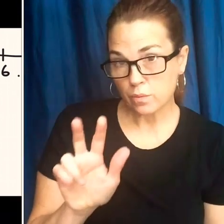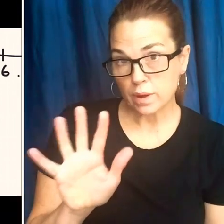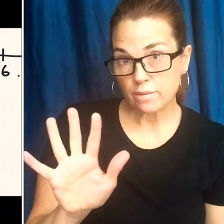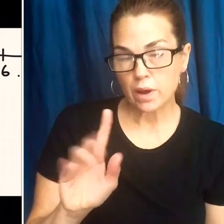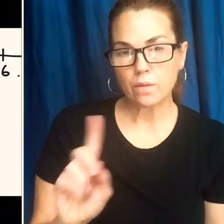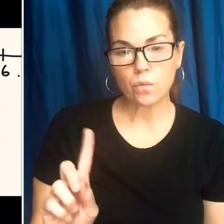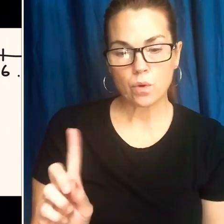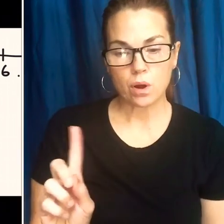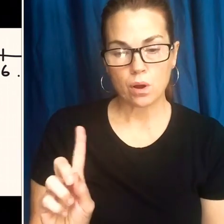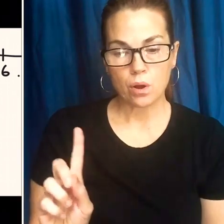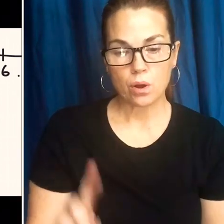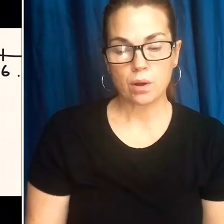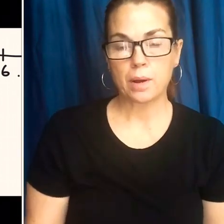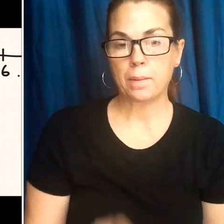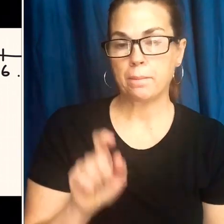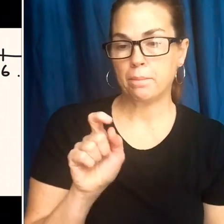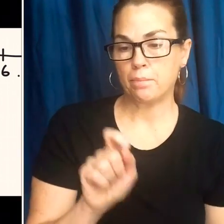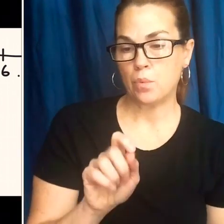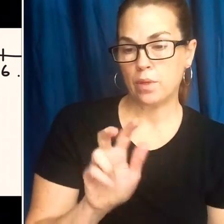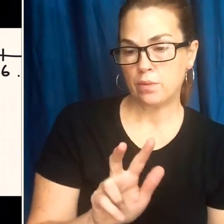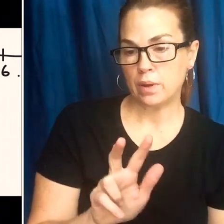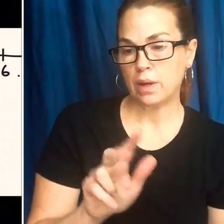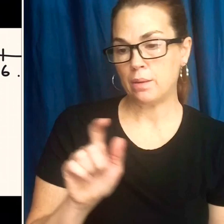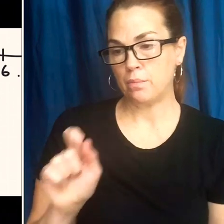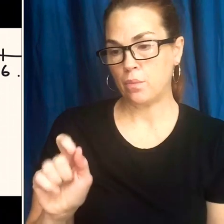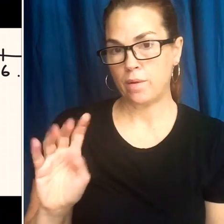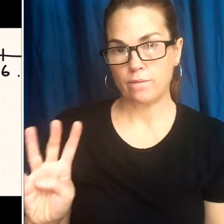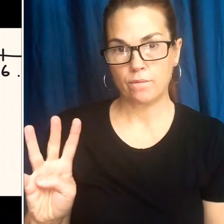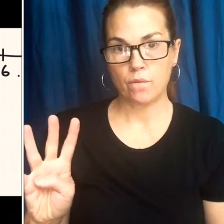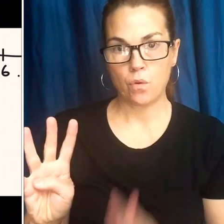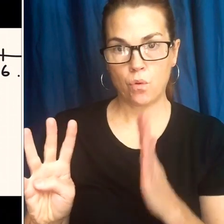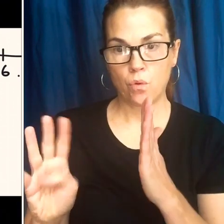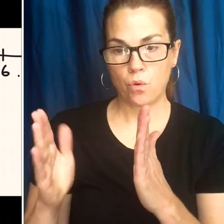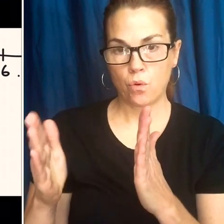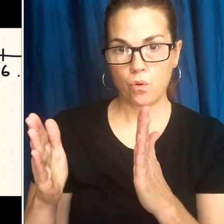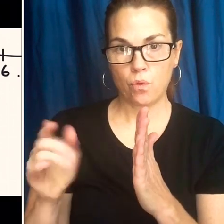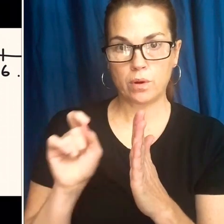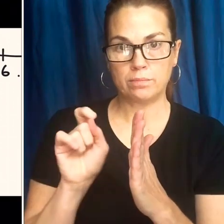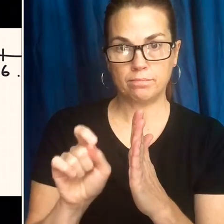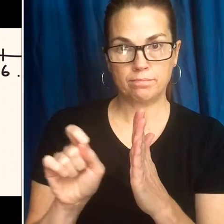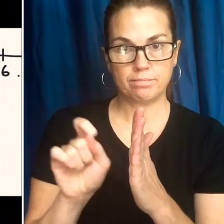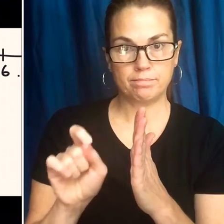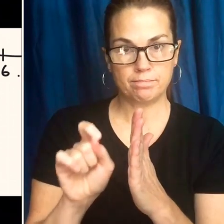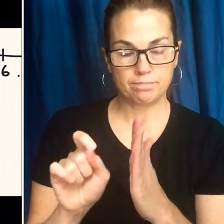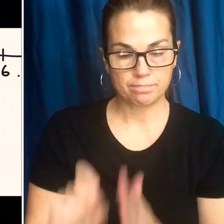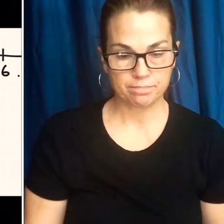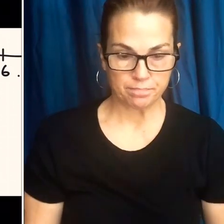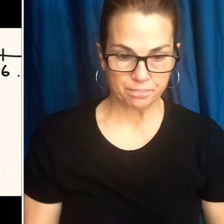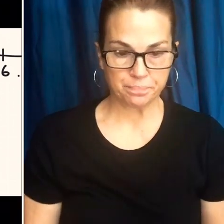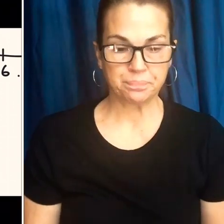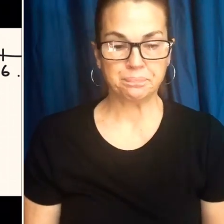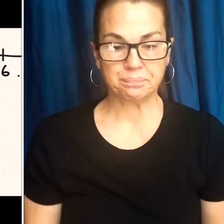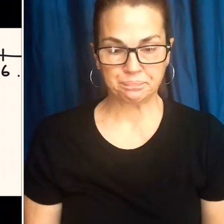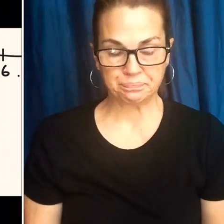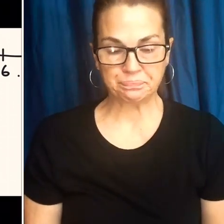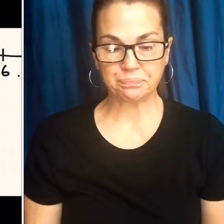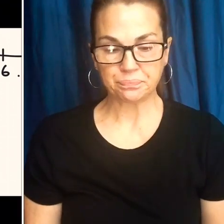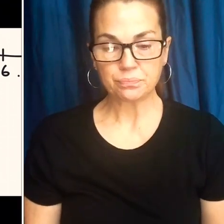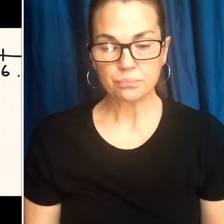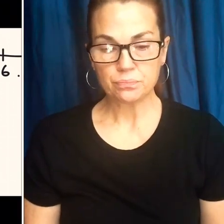Right here. This is where 0.35 or 35/100 would go. Once again, you can